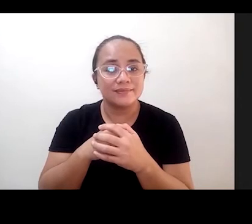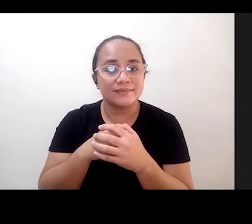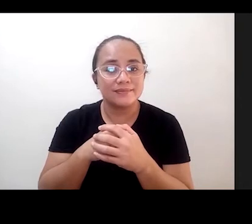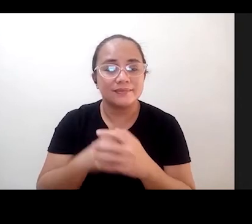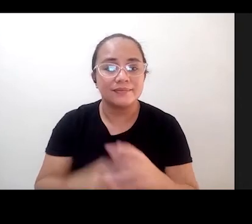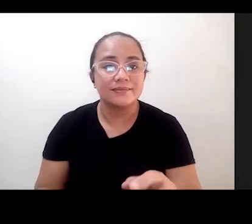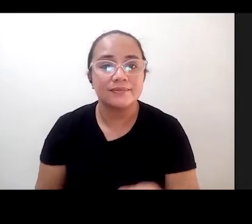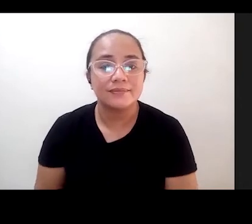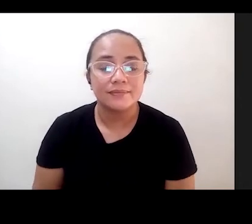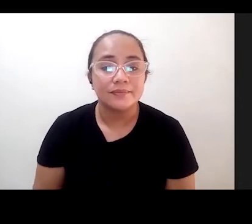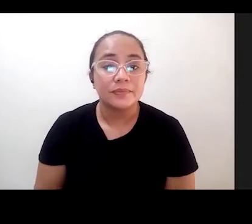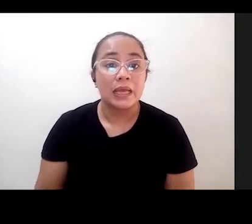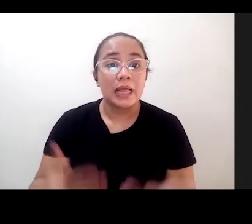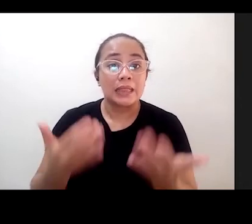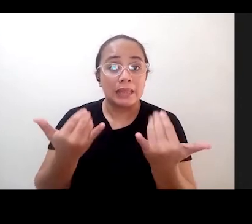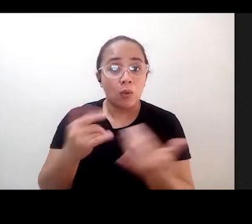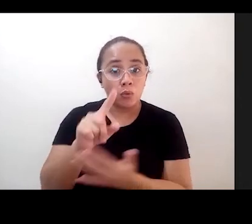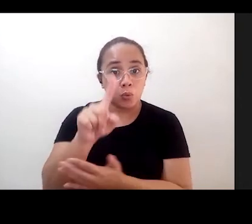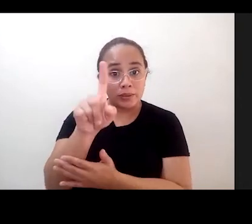Now, the question is going to be,